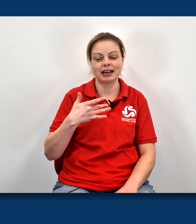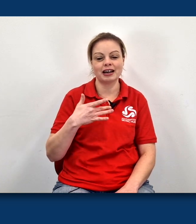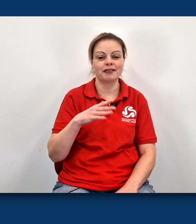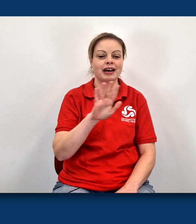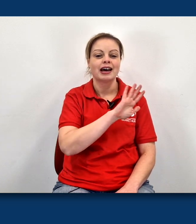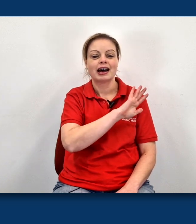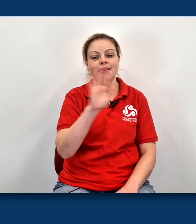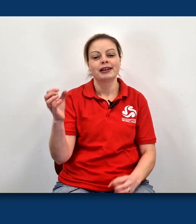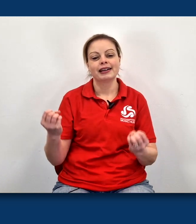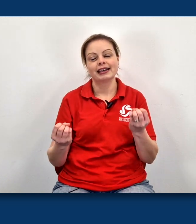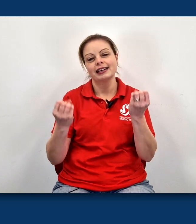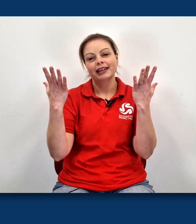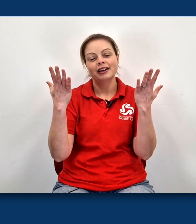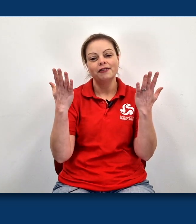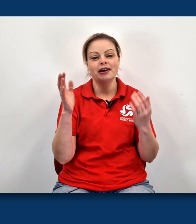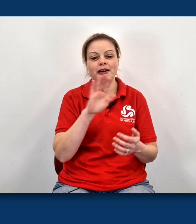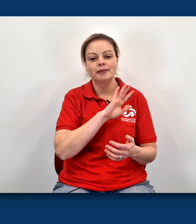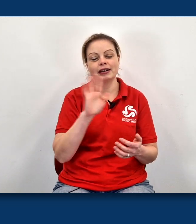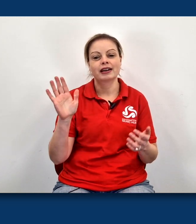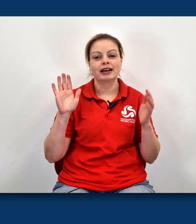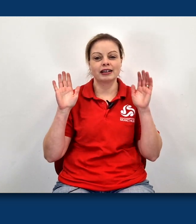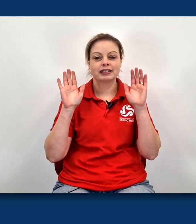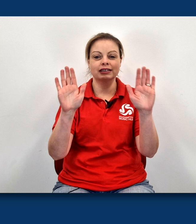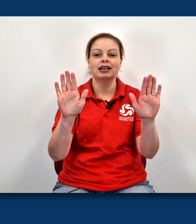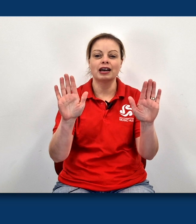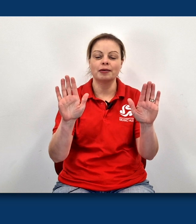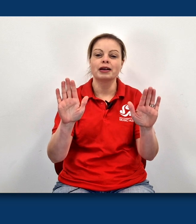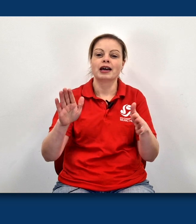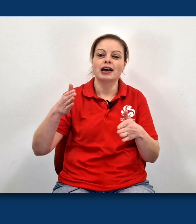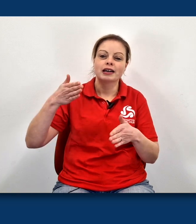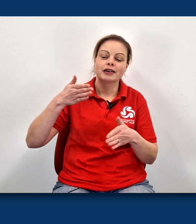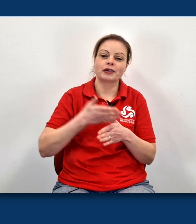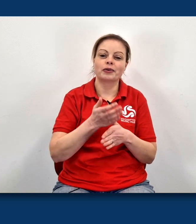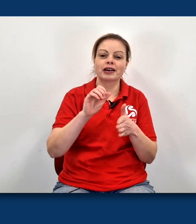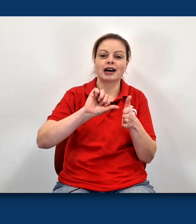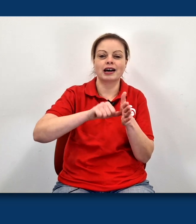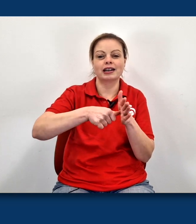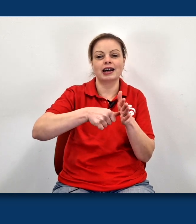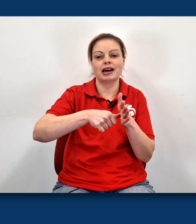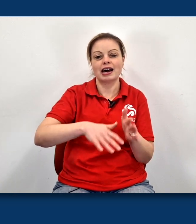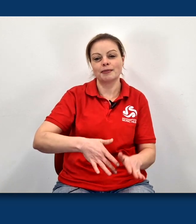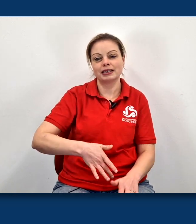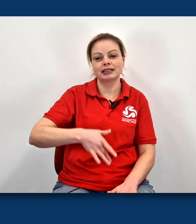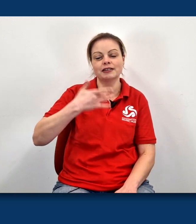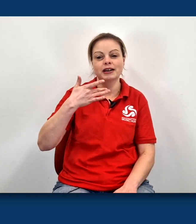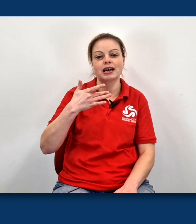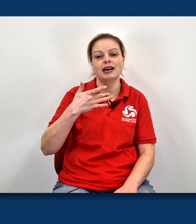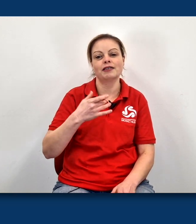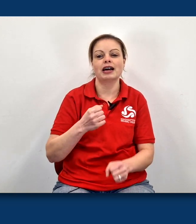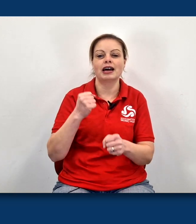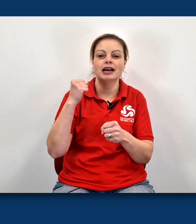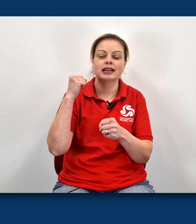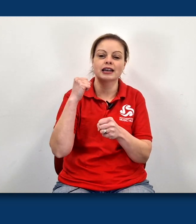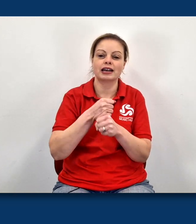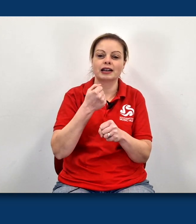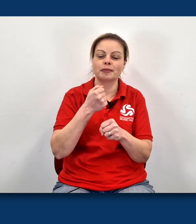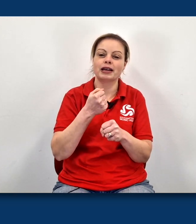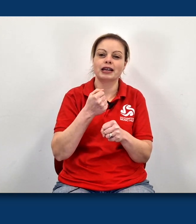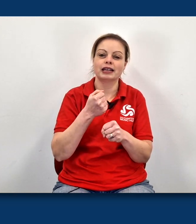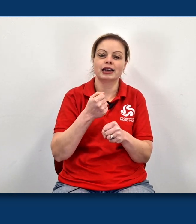survivor, I'm not gon' give up. I'm not gon' stop her, I'm gon' work harder. I'm a survivor, I'm gonna make it.